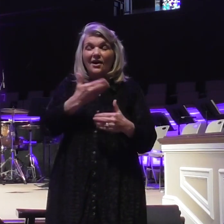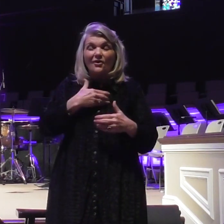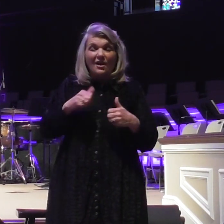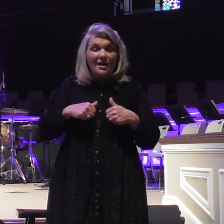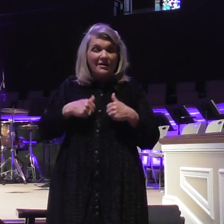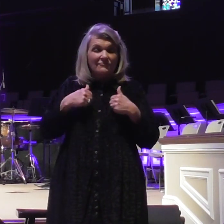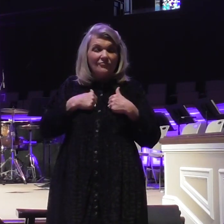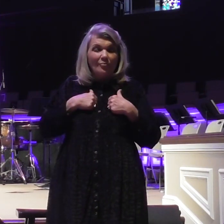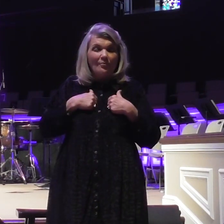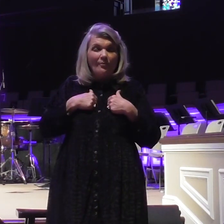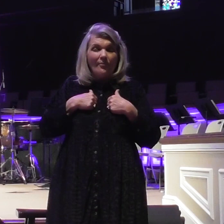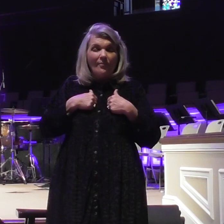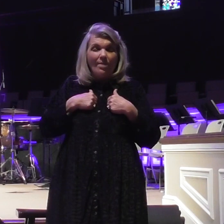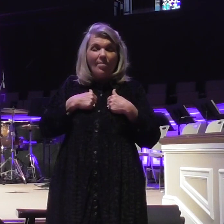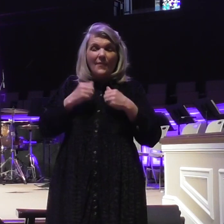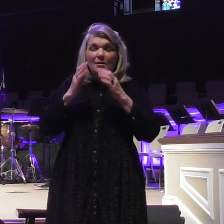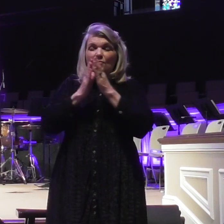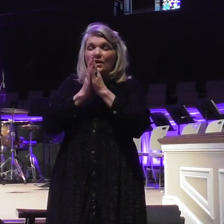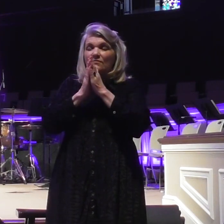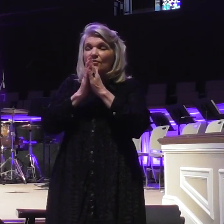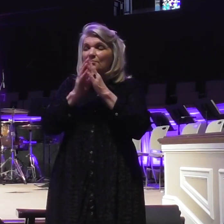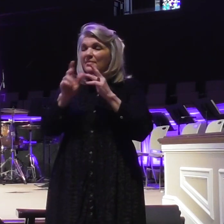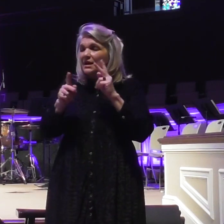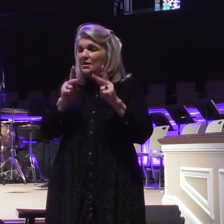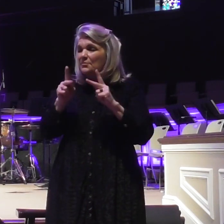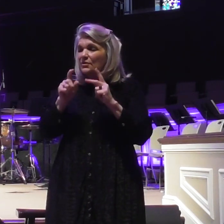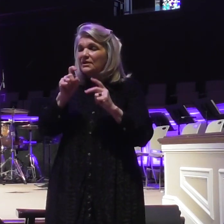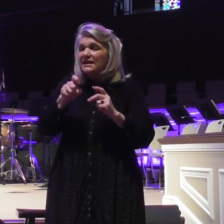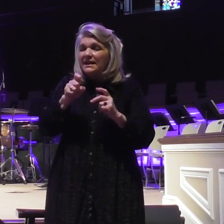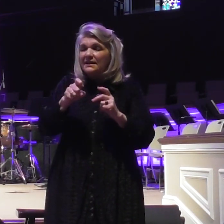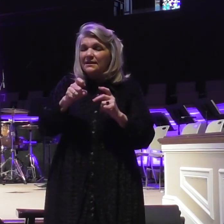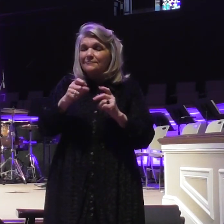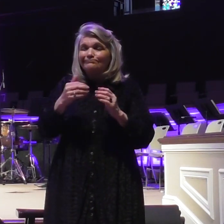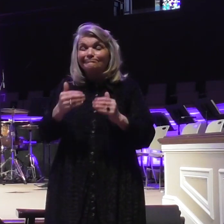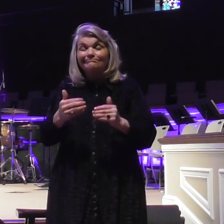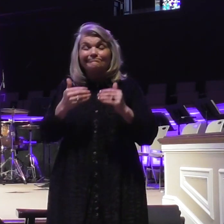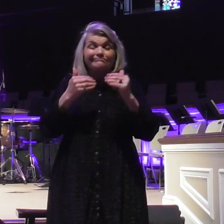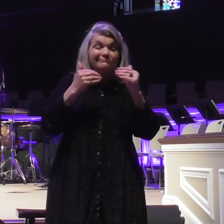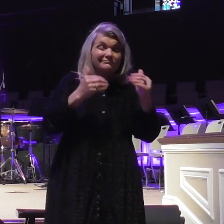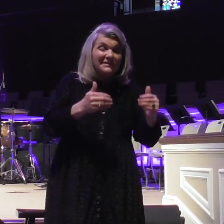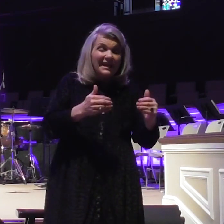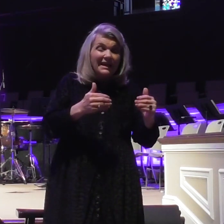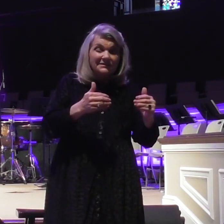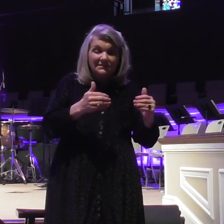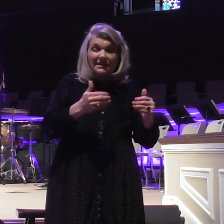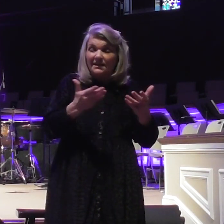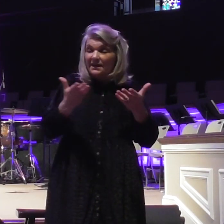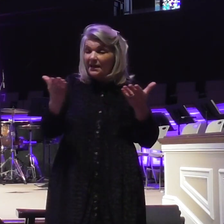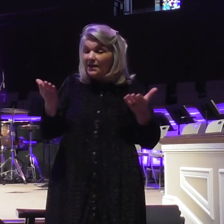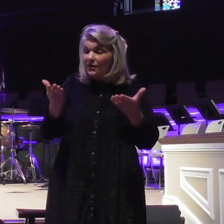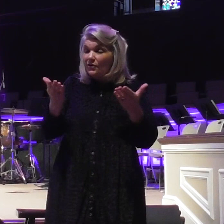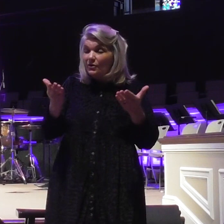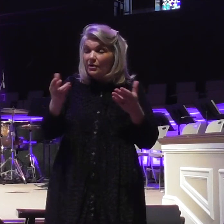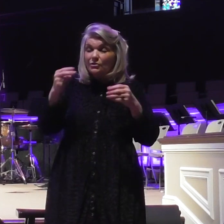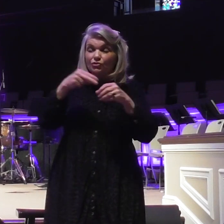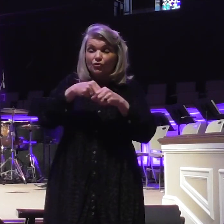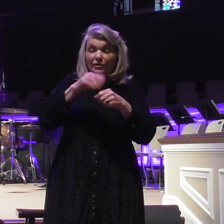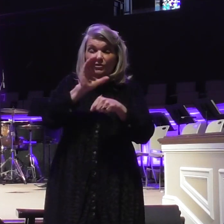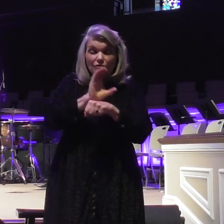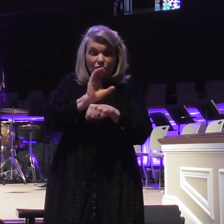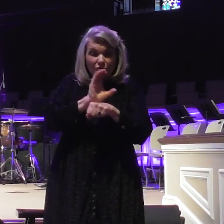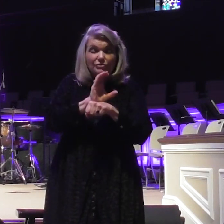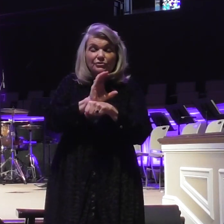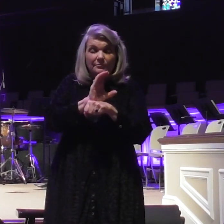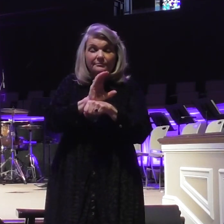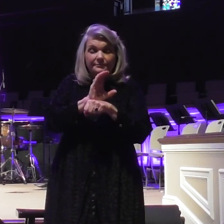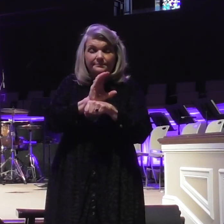God, I pray for people who need to take the next step today of church membership. It'd be an odd day to join this church. But God, I